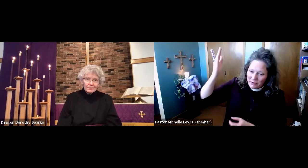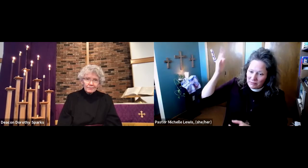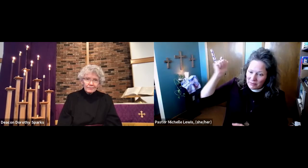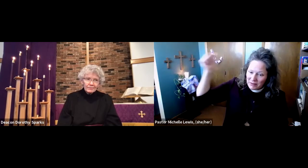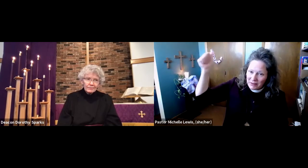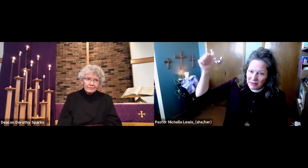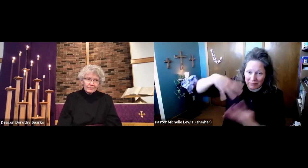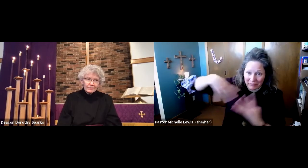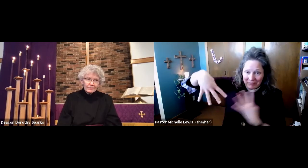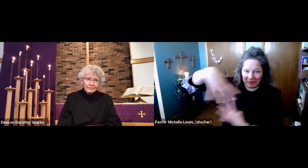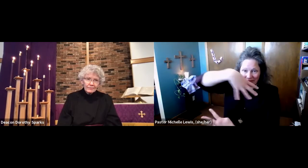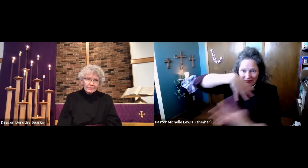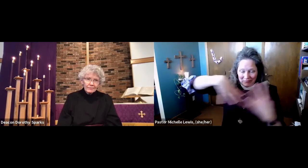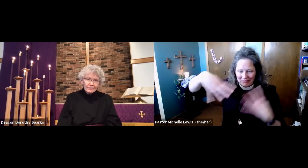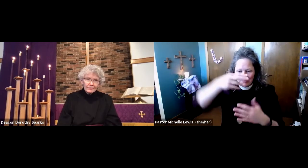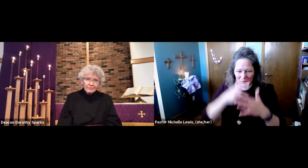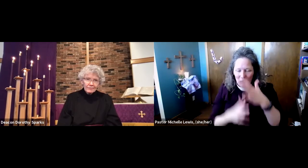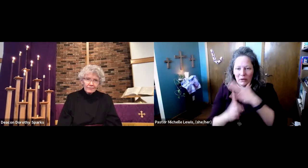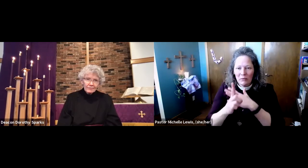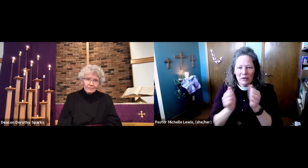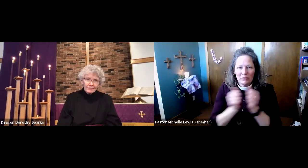and the communion of the Holy Spirit